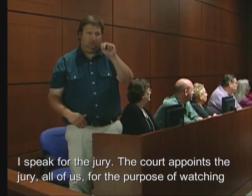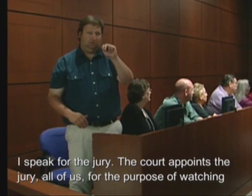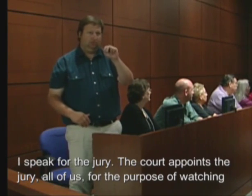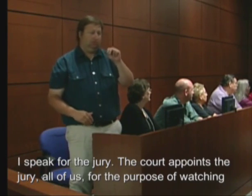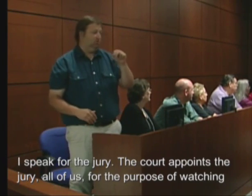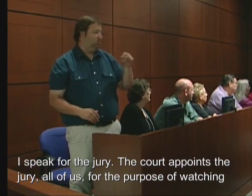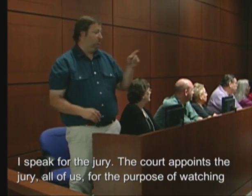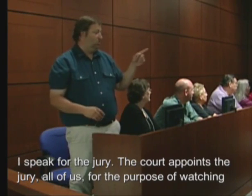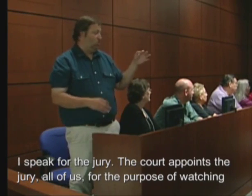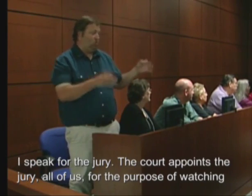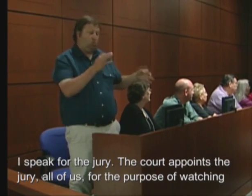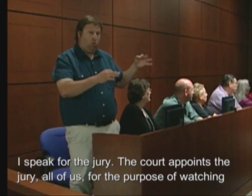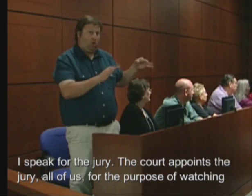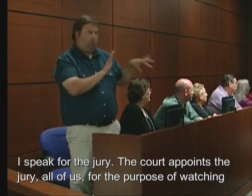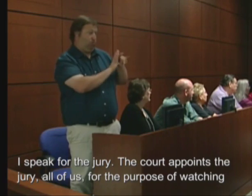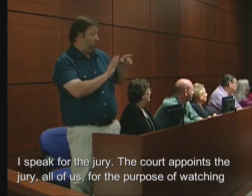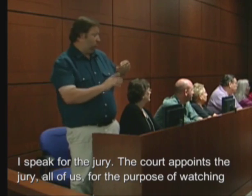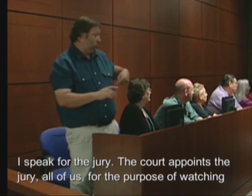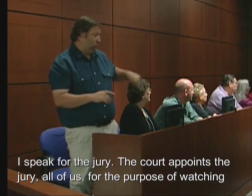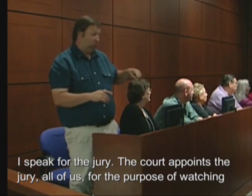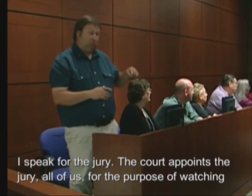jury. The court appoints the jury, all of